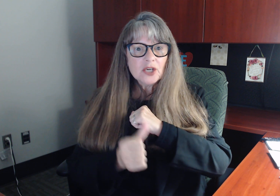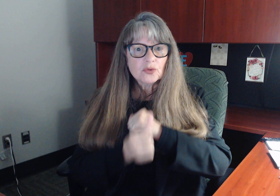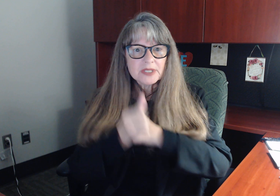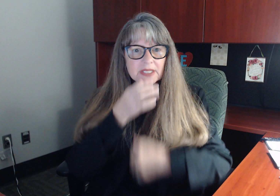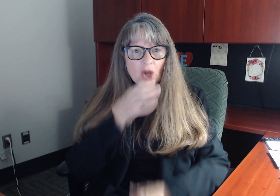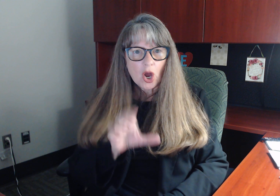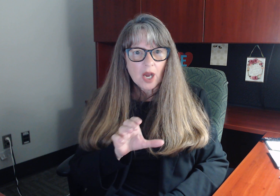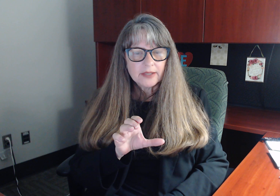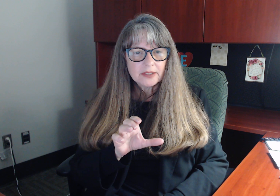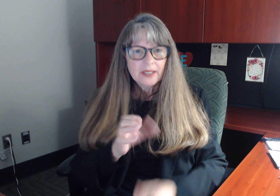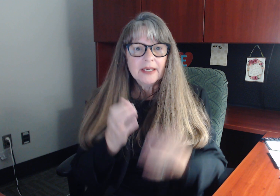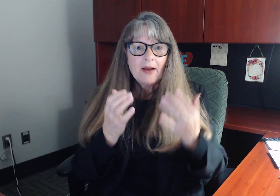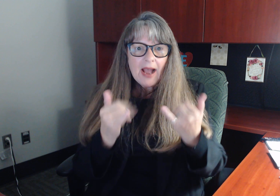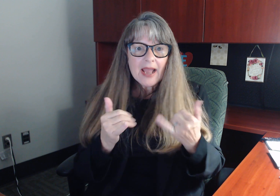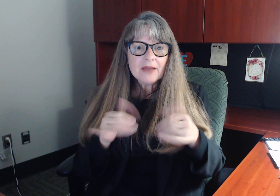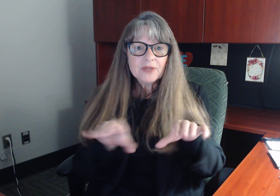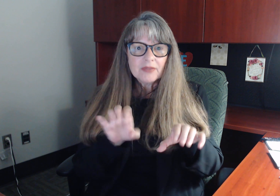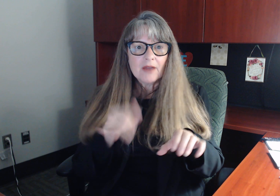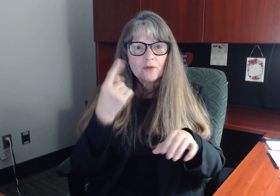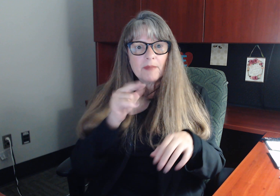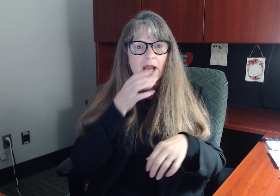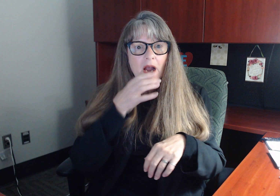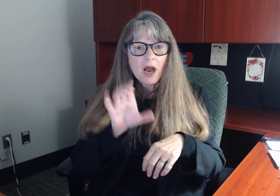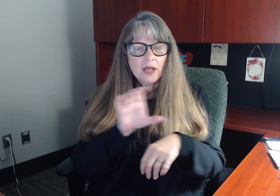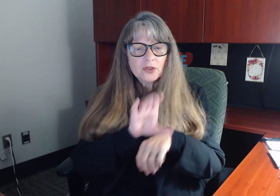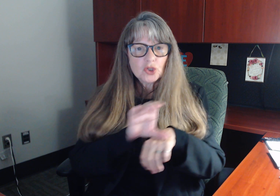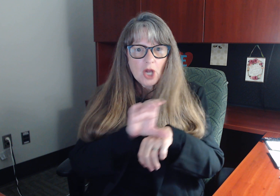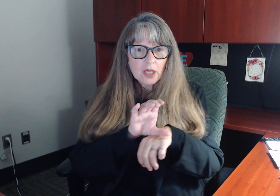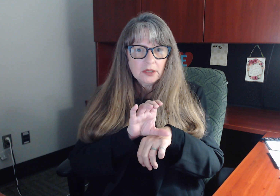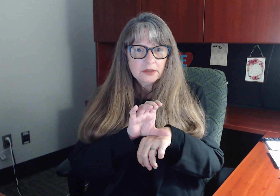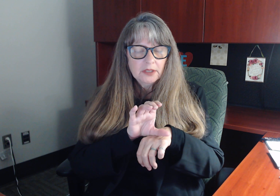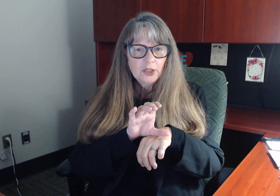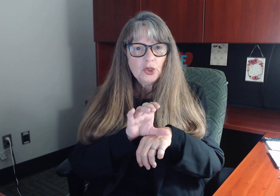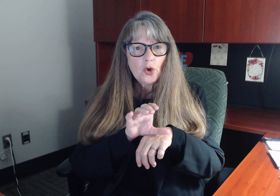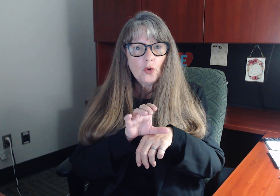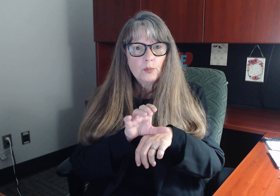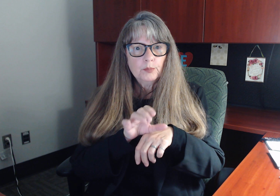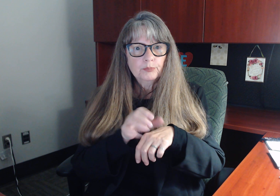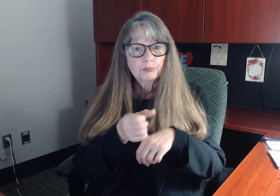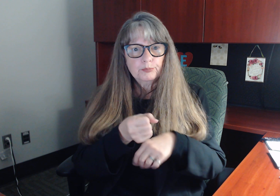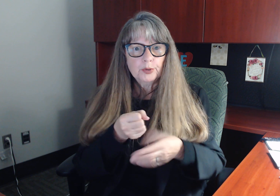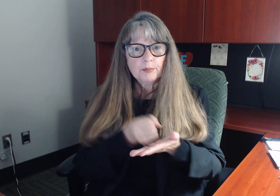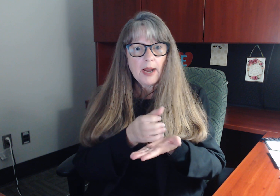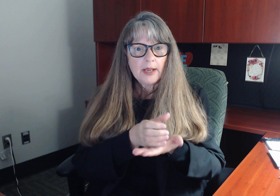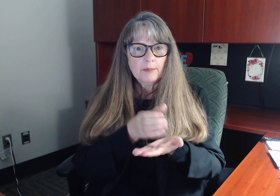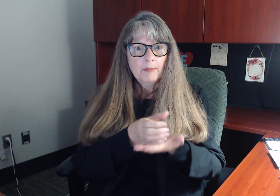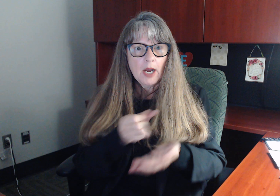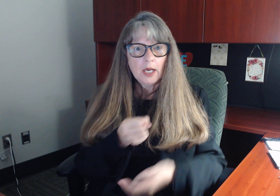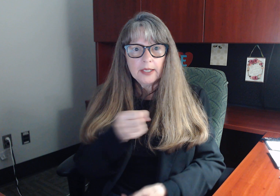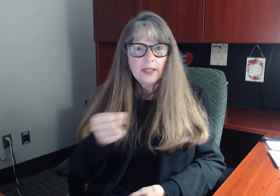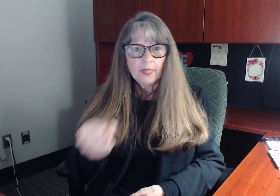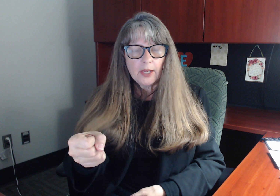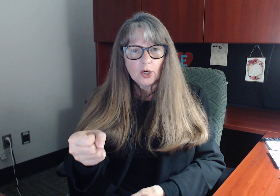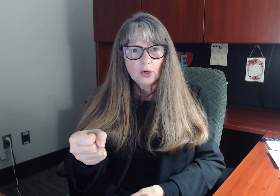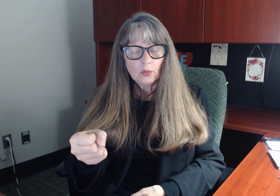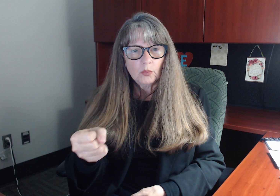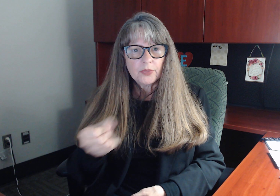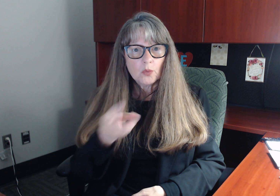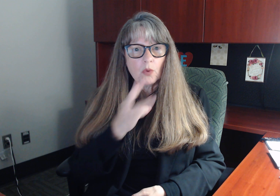dangerously hot. Now, I have done that for my hot chocolate. Put my mug in there with the